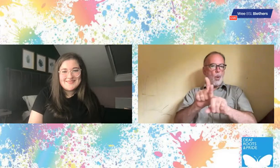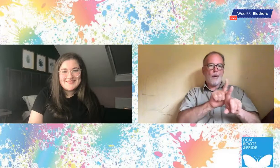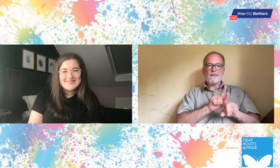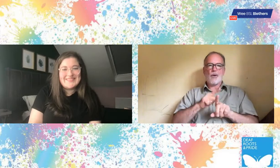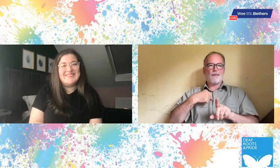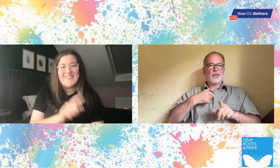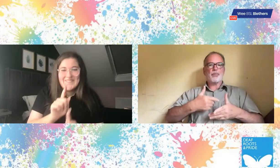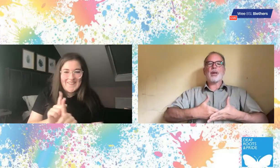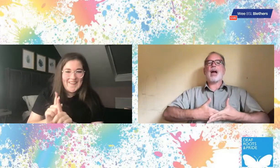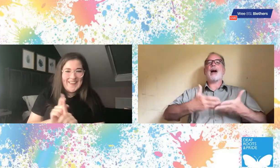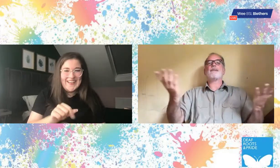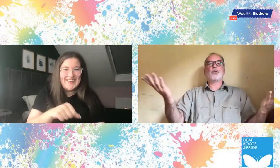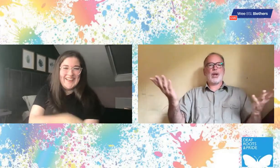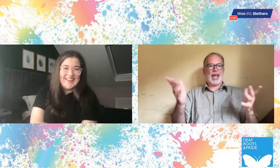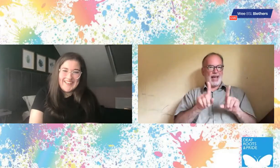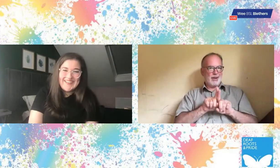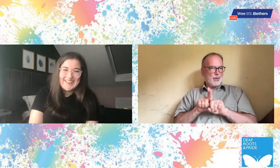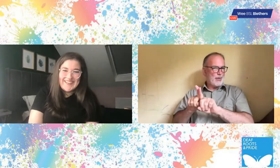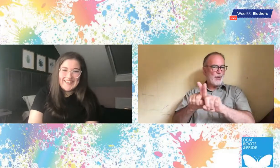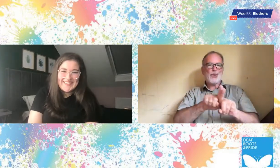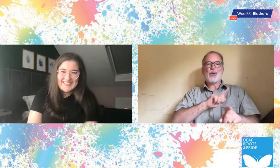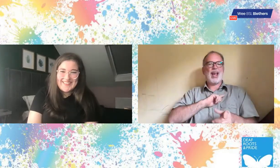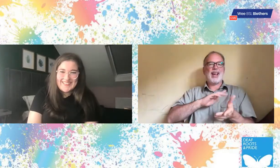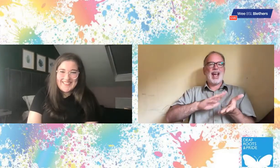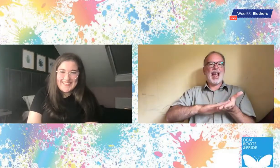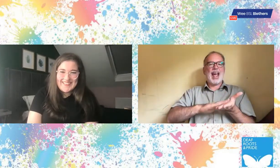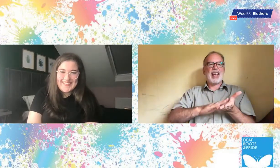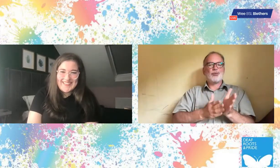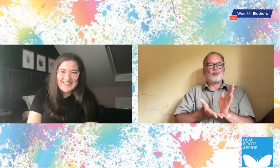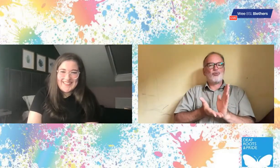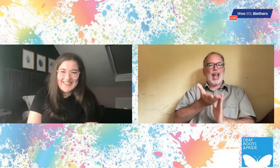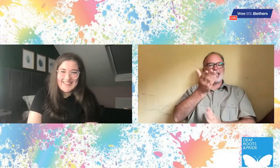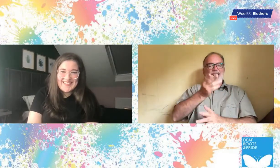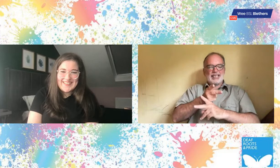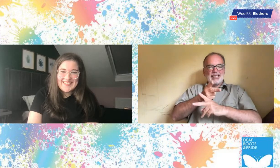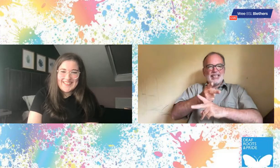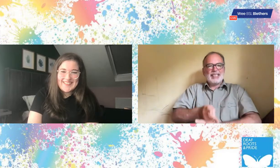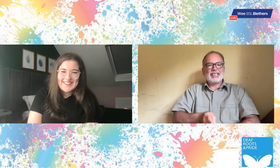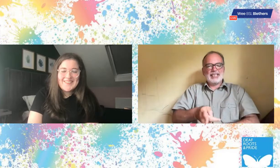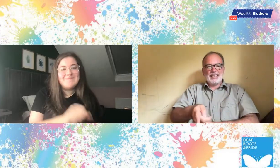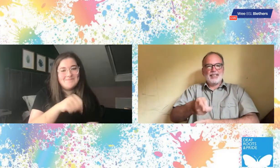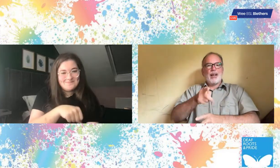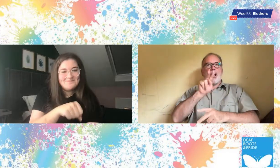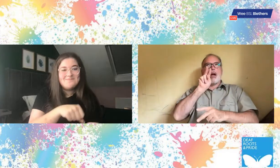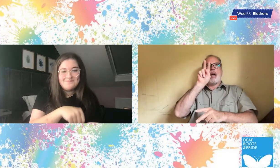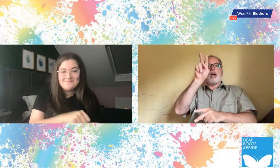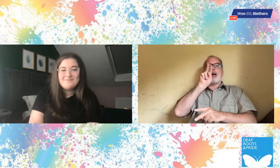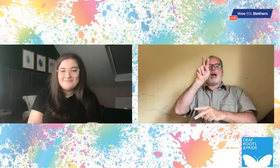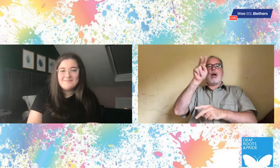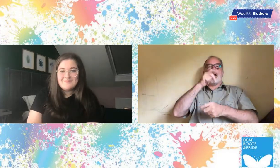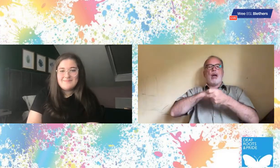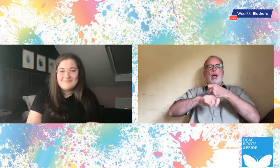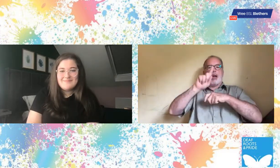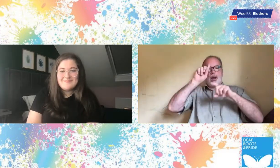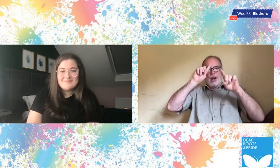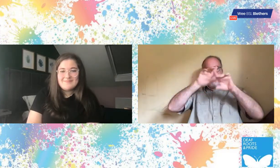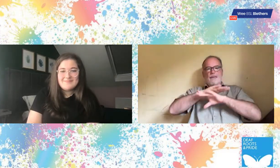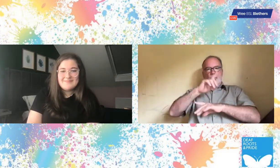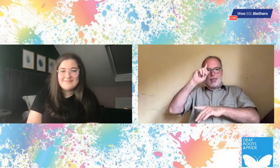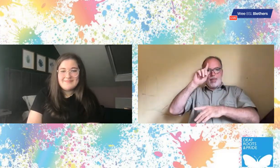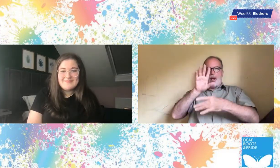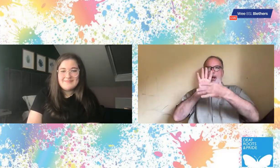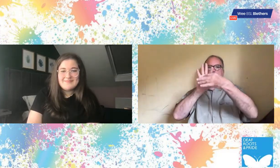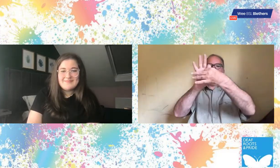The crown cranes and, would follow me. I had one that followed me absolutely everywhere because it was hand raised.